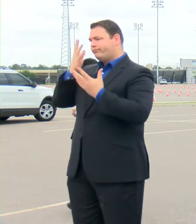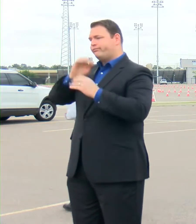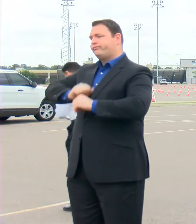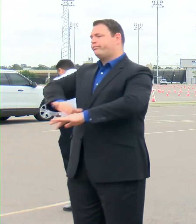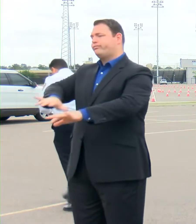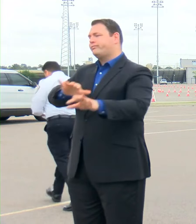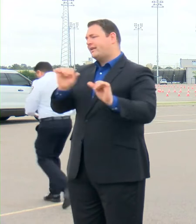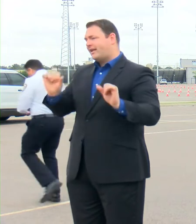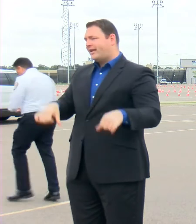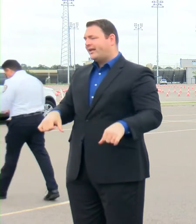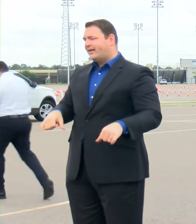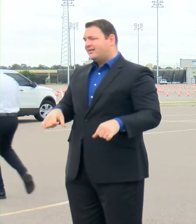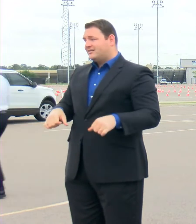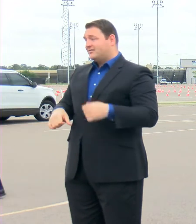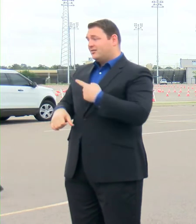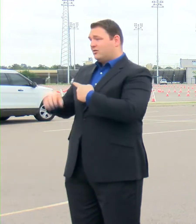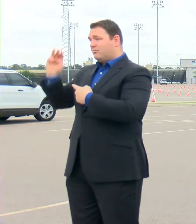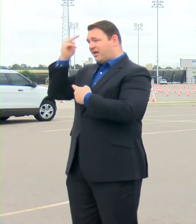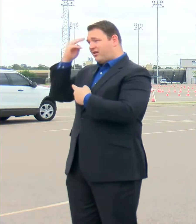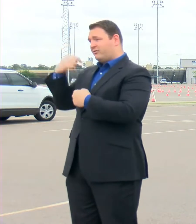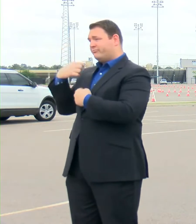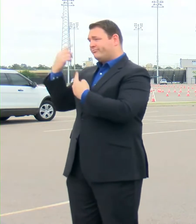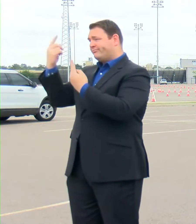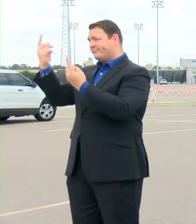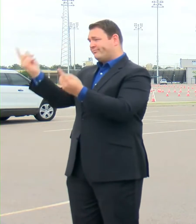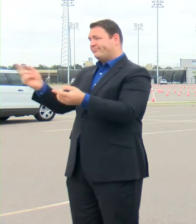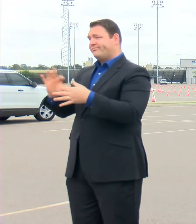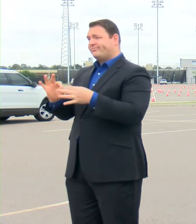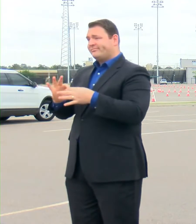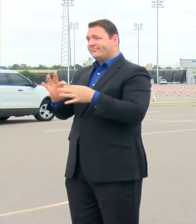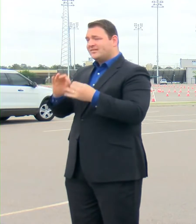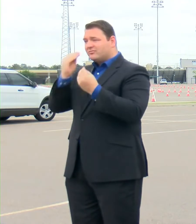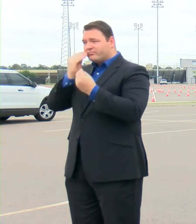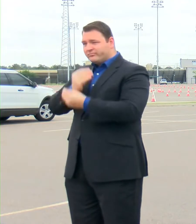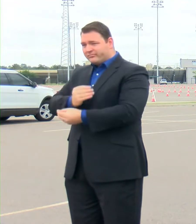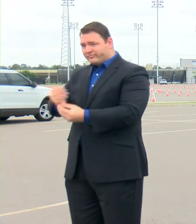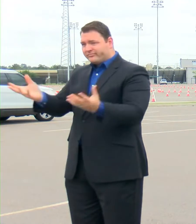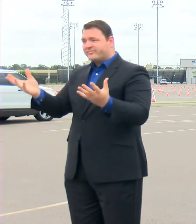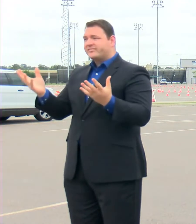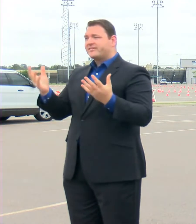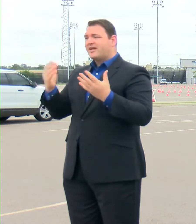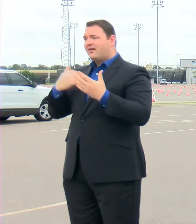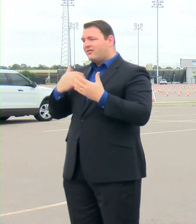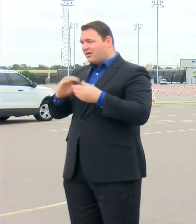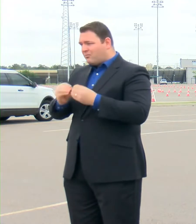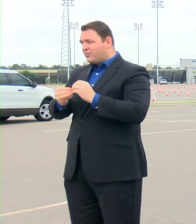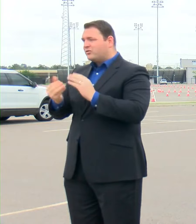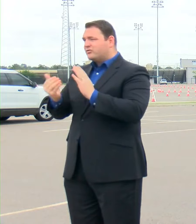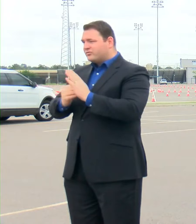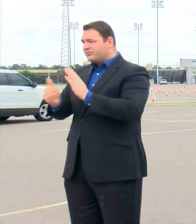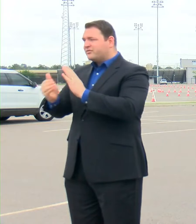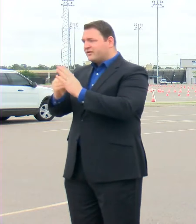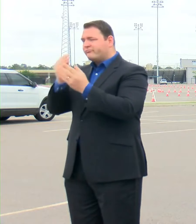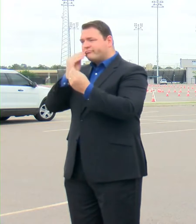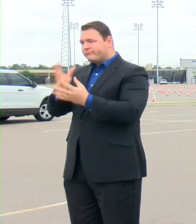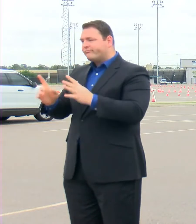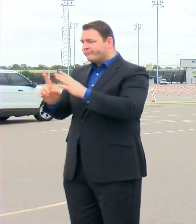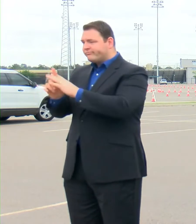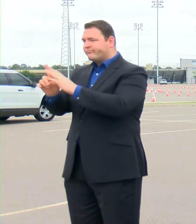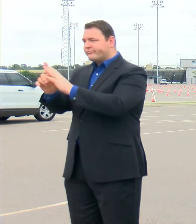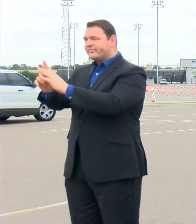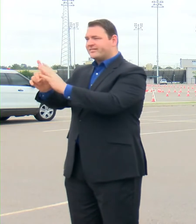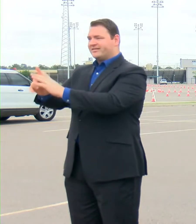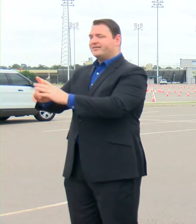don't pay too much attention to the numbers. We have quite a number of new cases today. 2 deaths